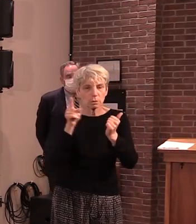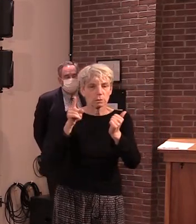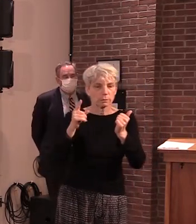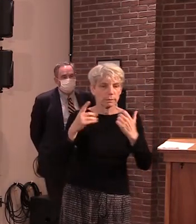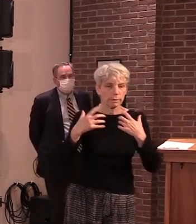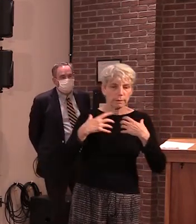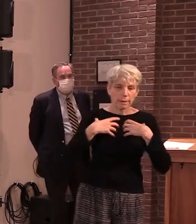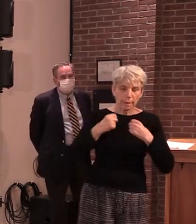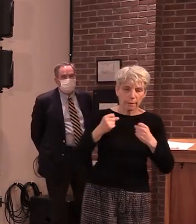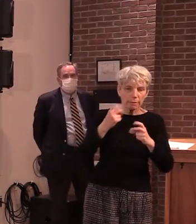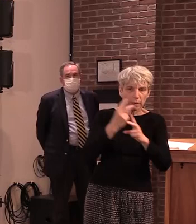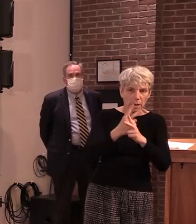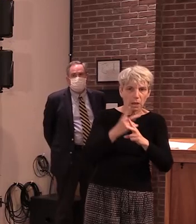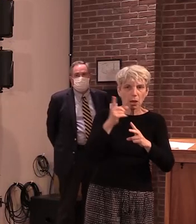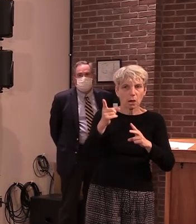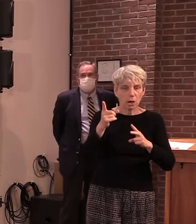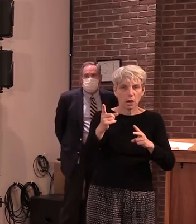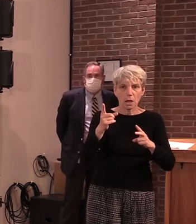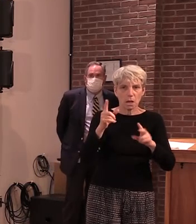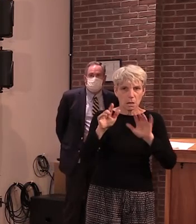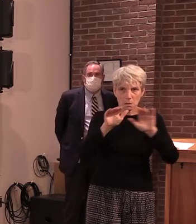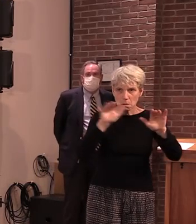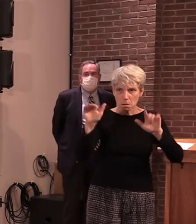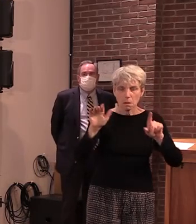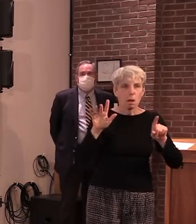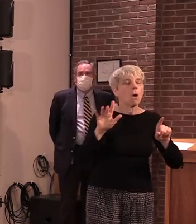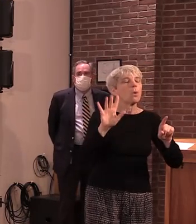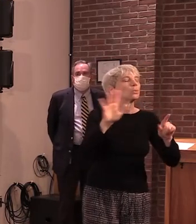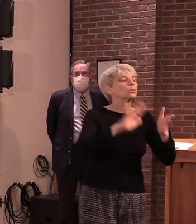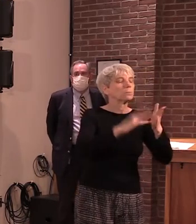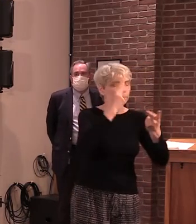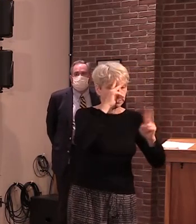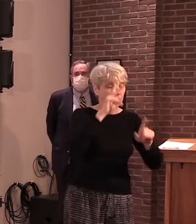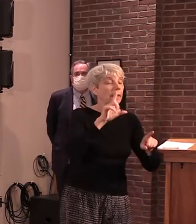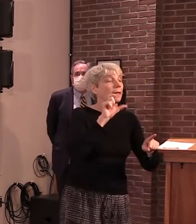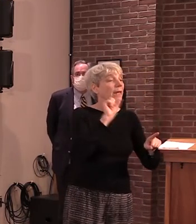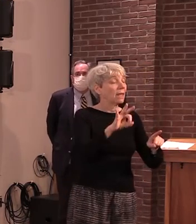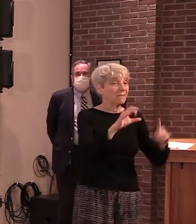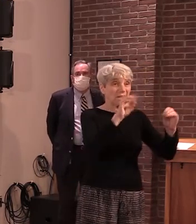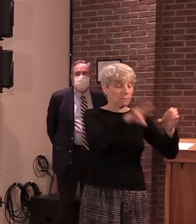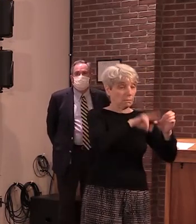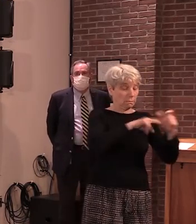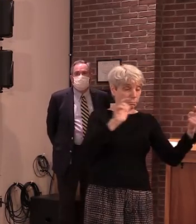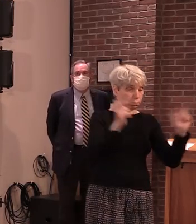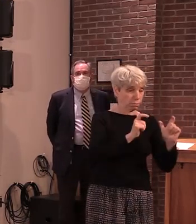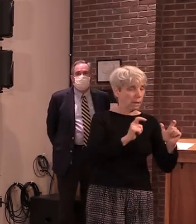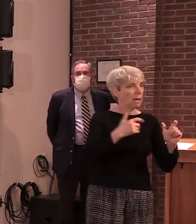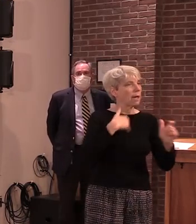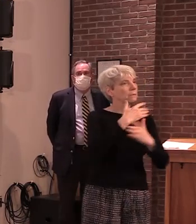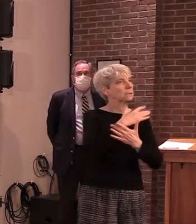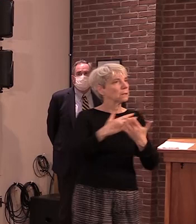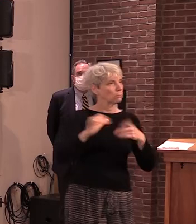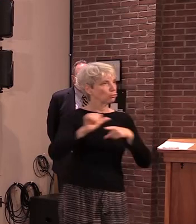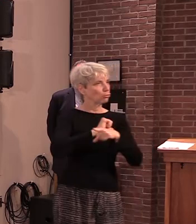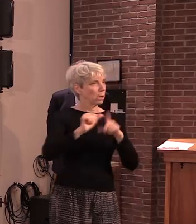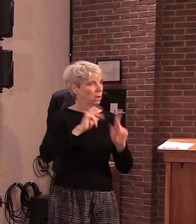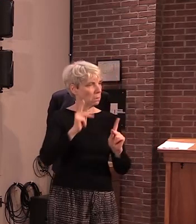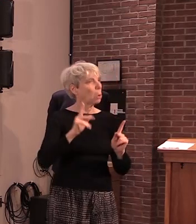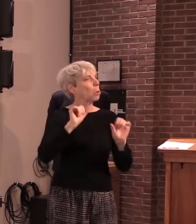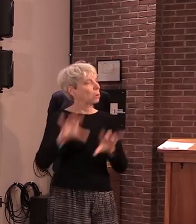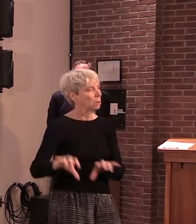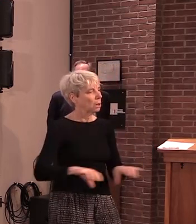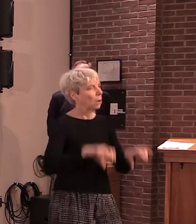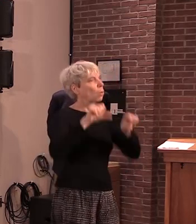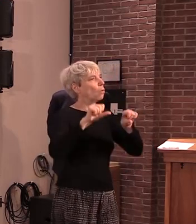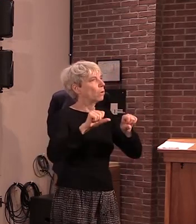be willing to step up if there was a need. We may have to resort to something like that, but I certainly hope